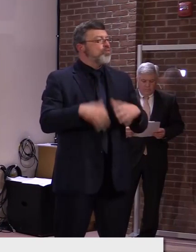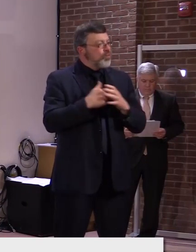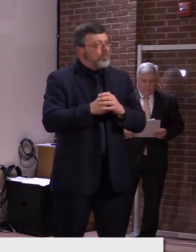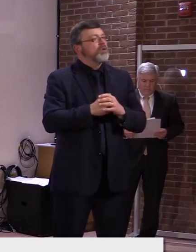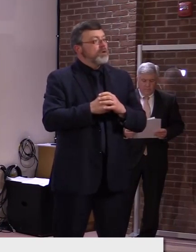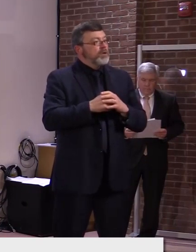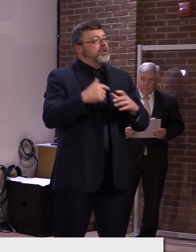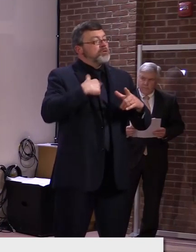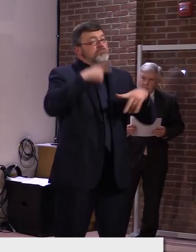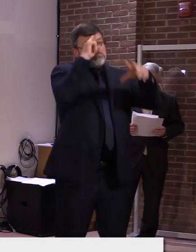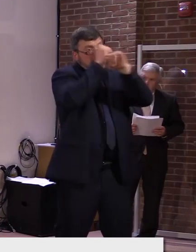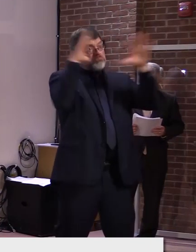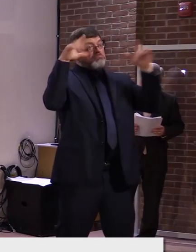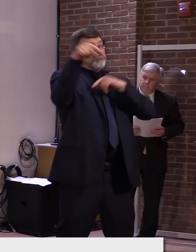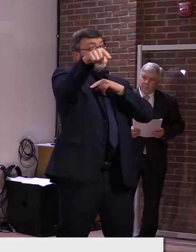could.